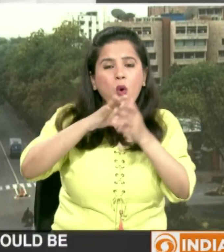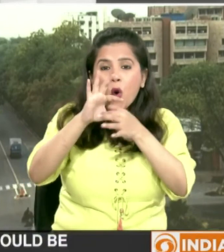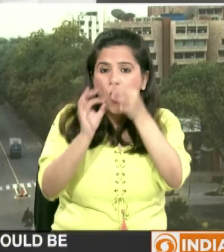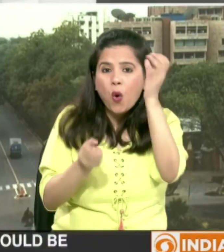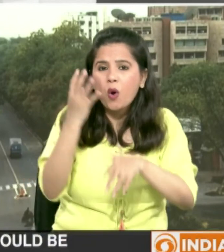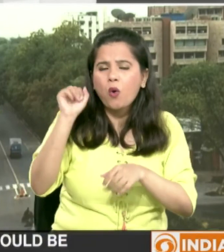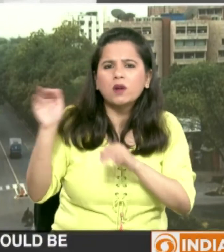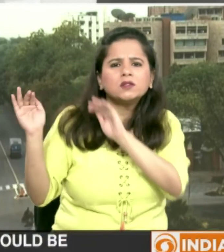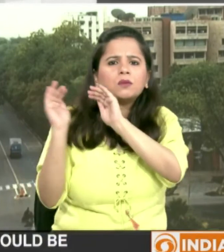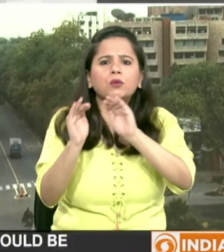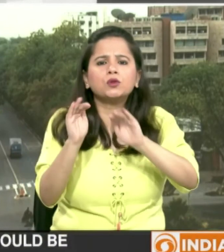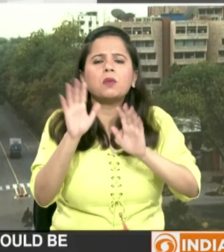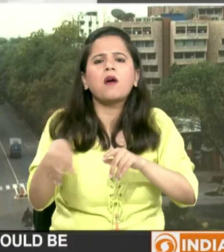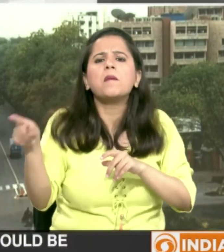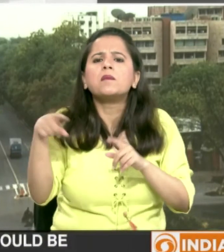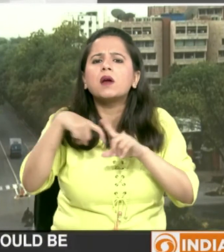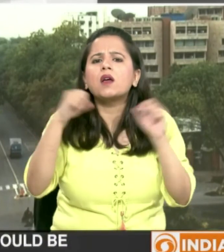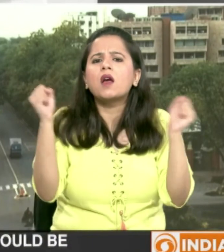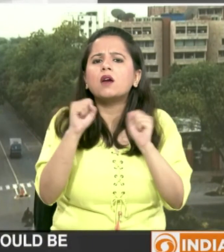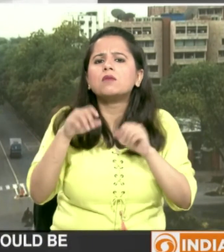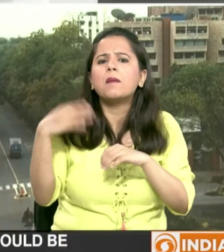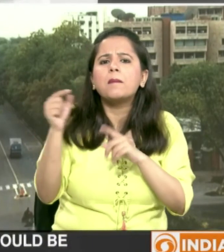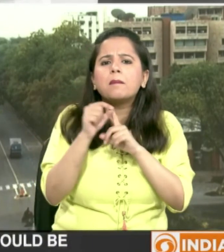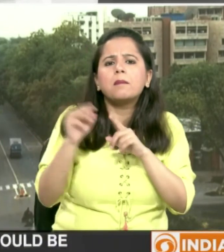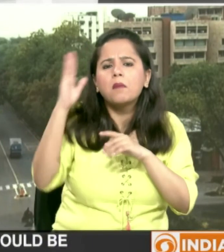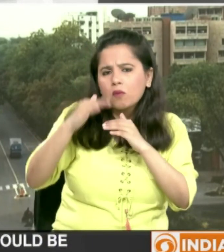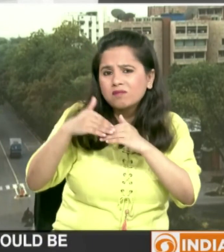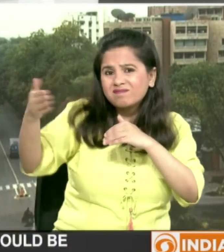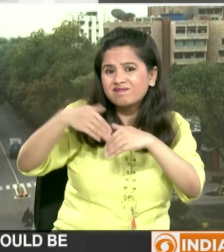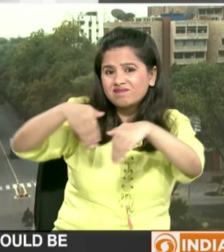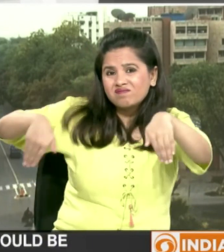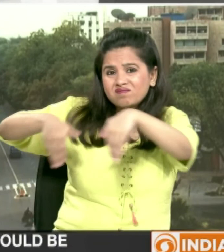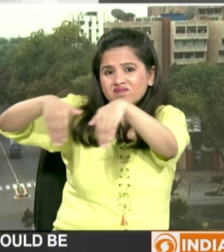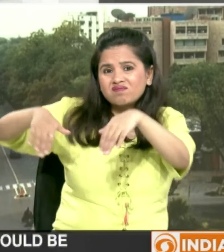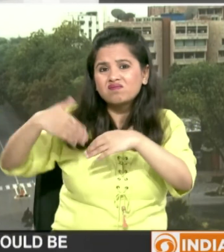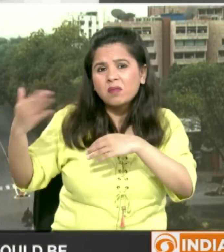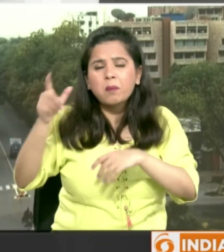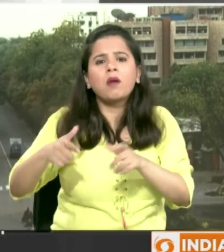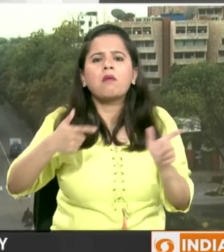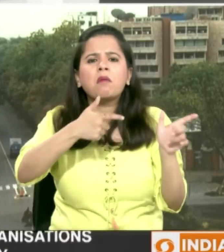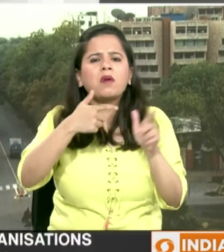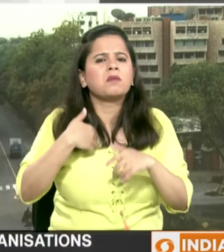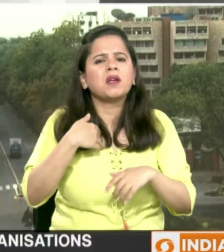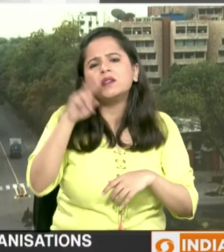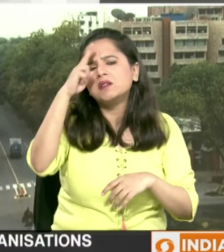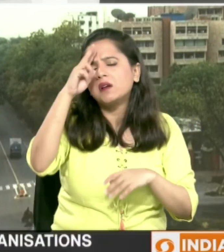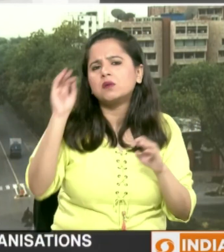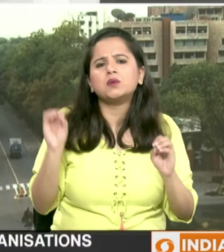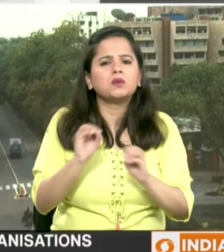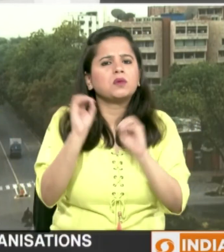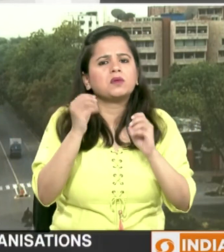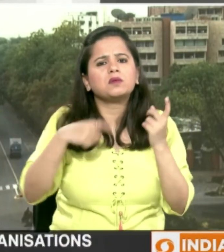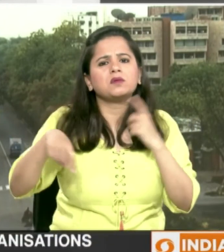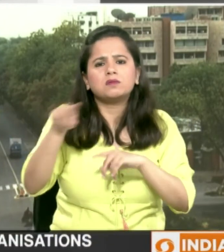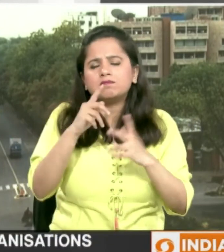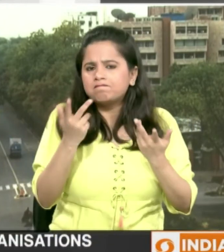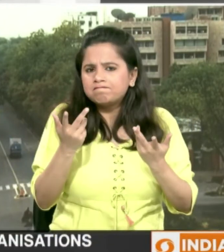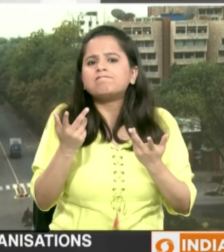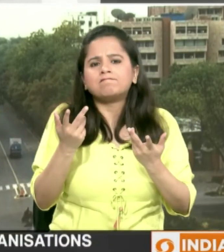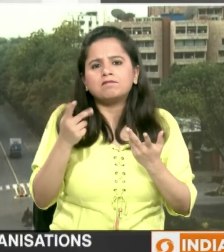supported by its proxies from across the border, and we have no doubt that they have got foreign